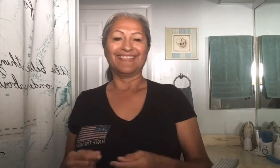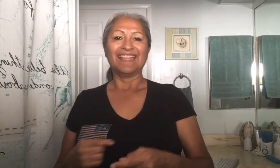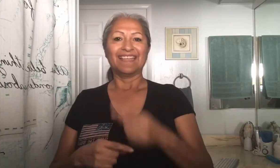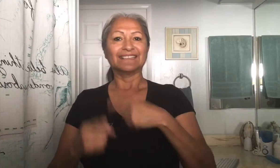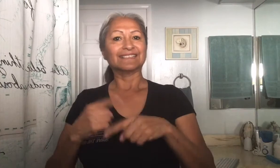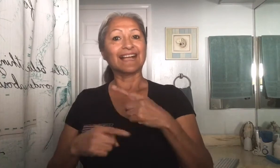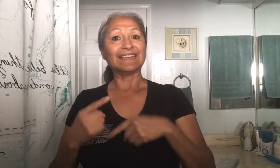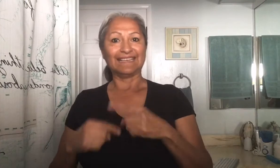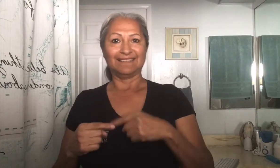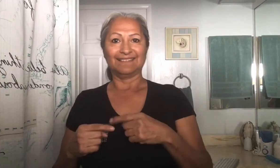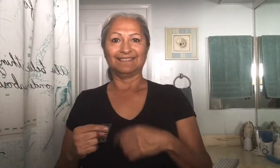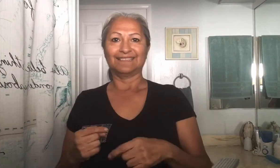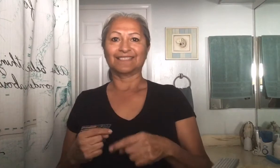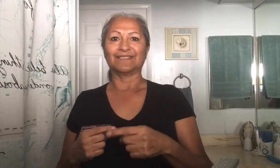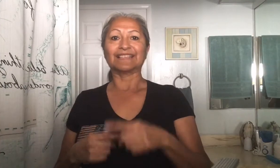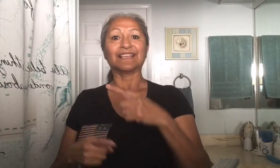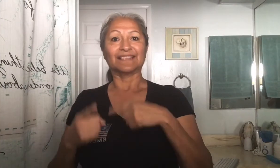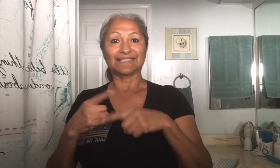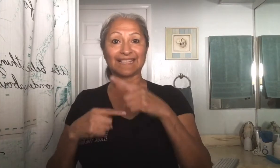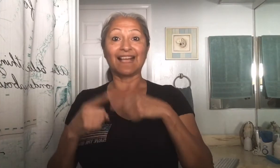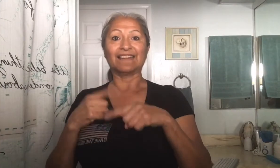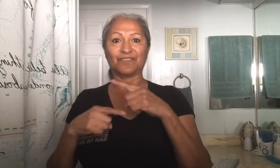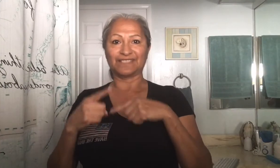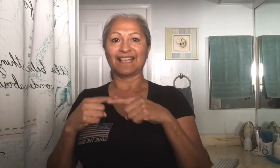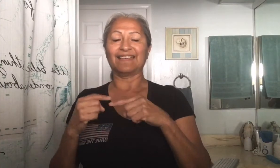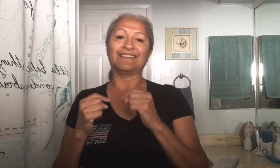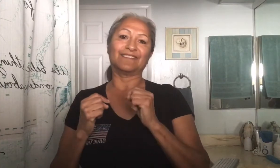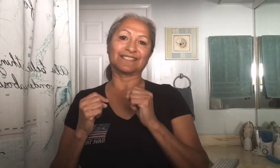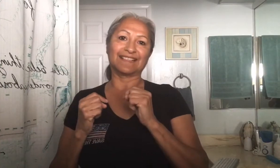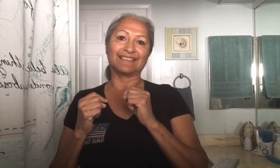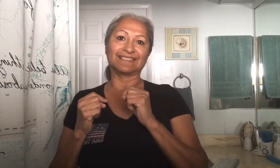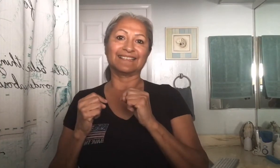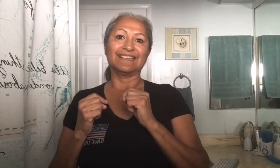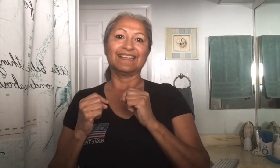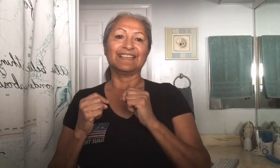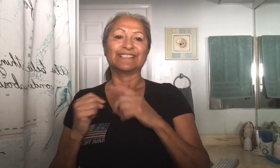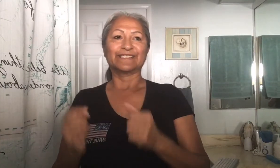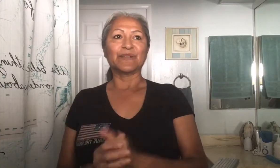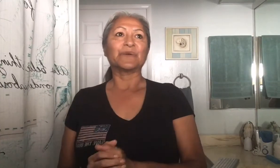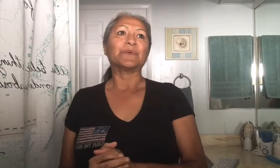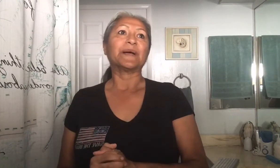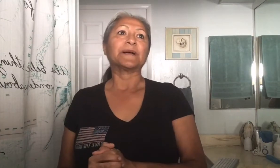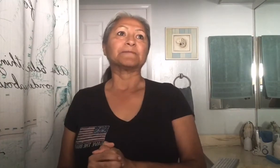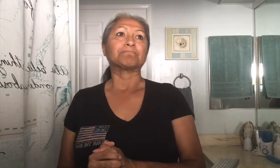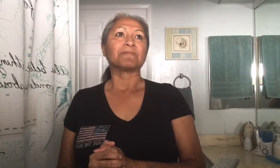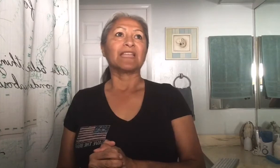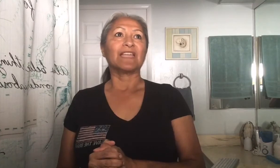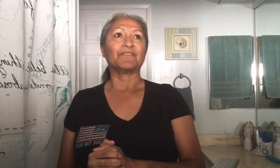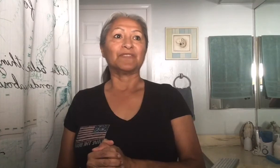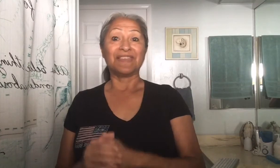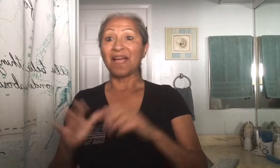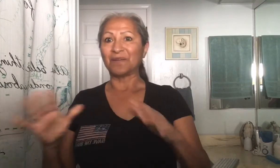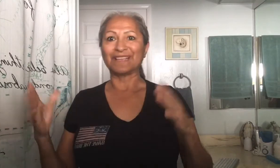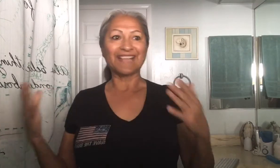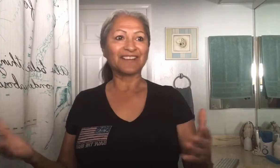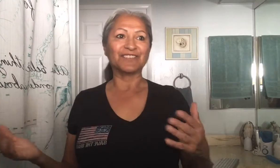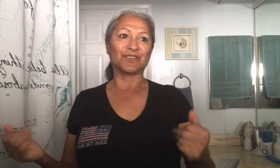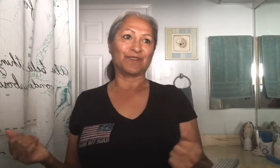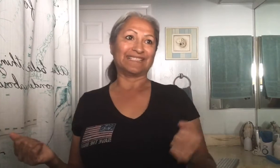is signing. So that's how the sign for signing goes like this. So if now that's actually a great